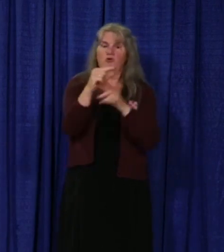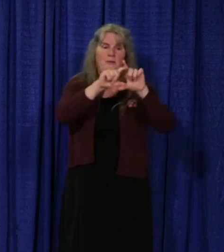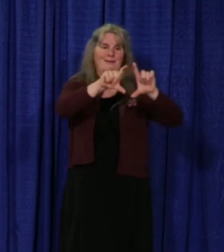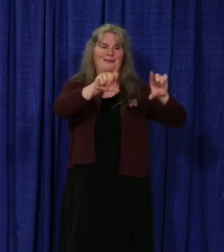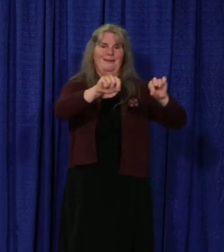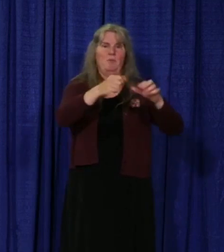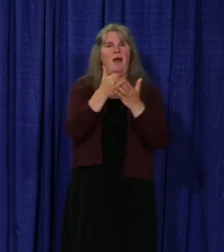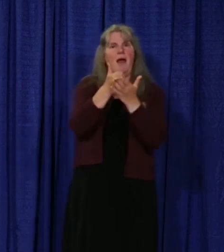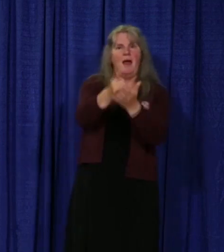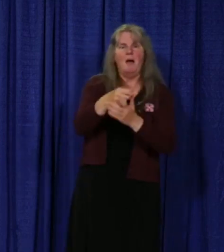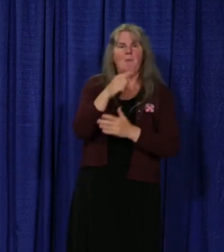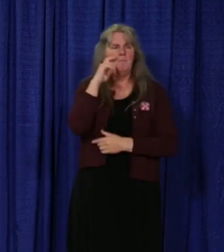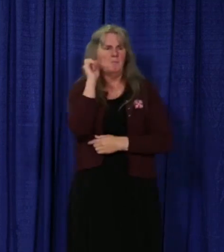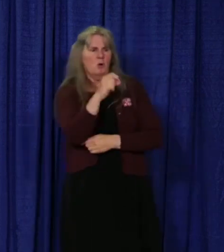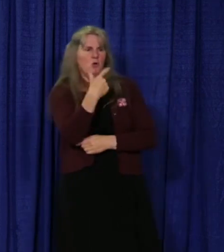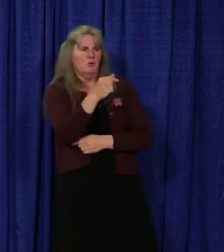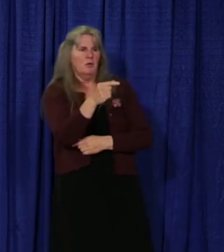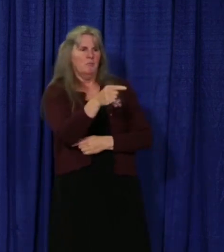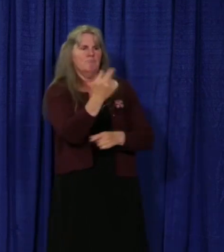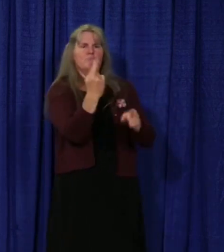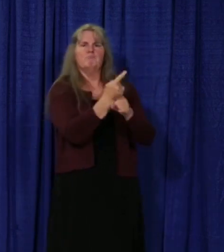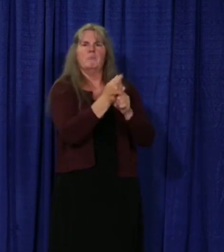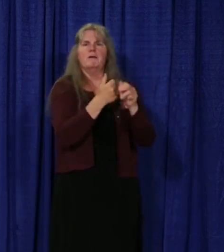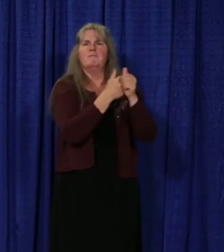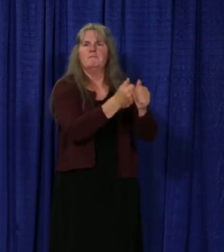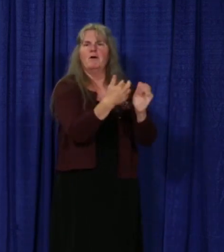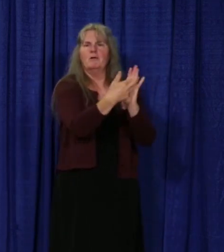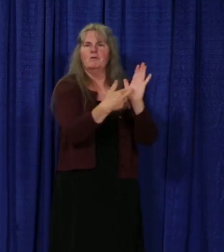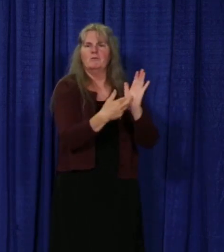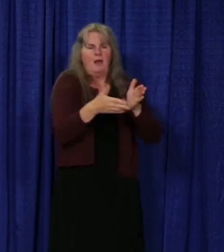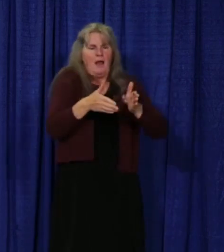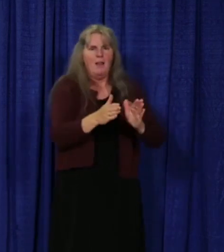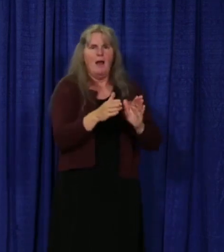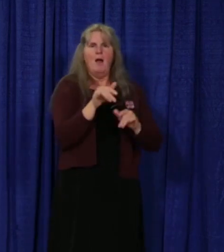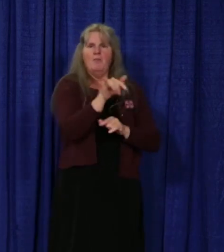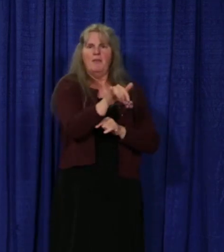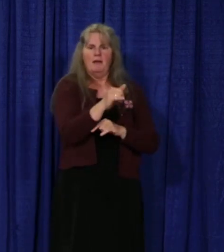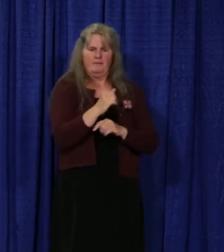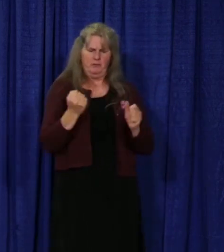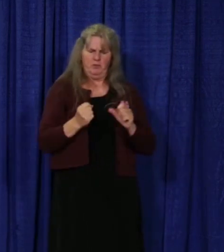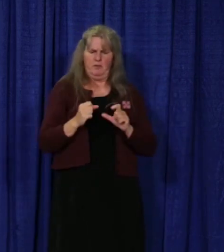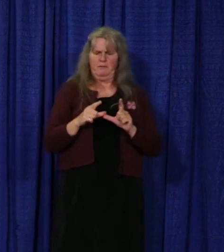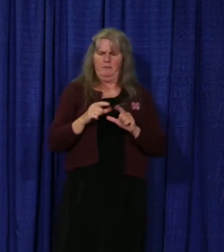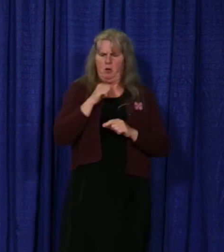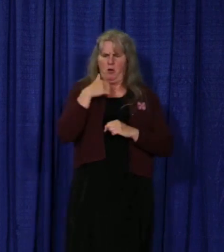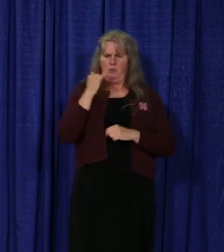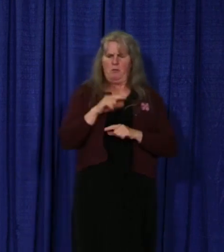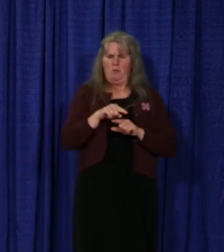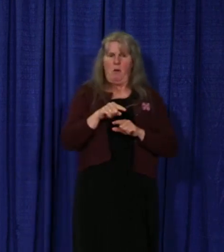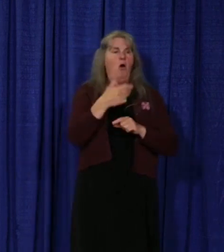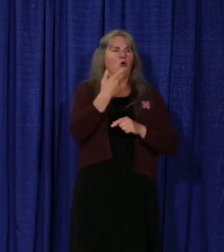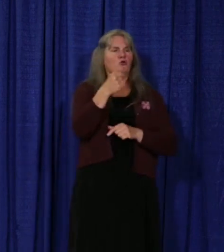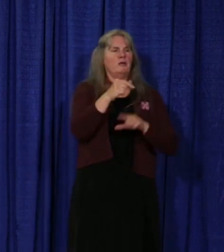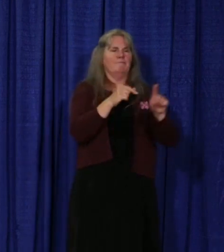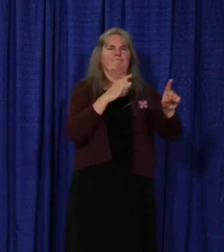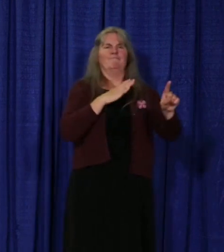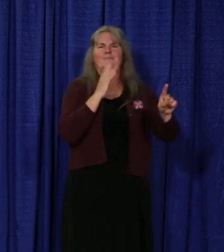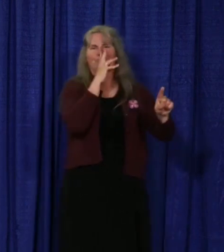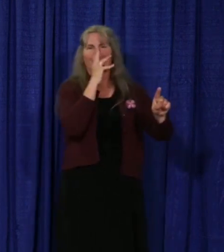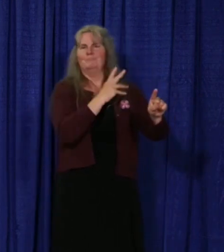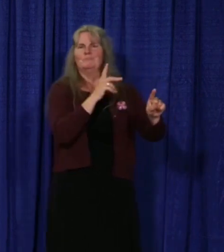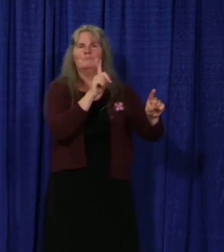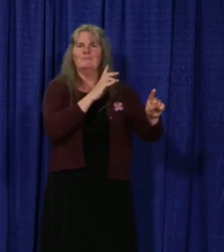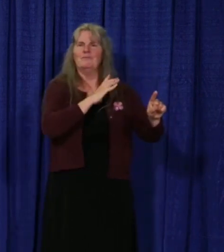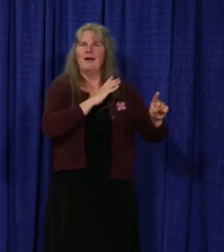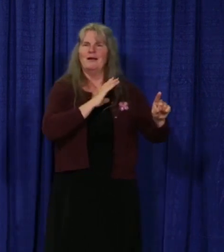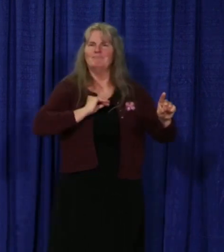plates, you know that they've done the right things and they can be where they are. But really, Dr. Hanley and I really want to have a